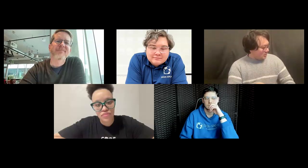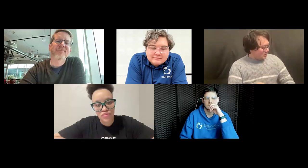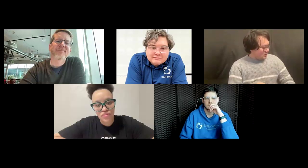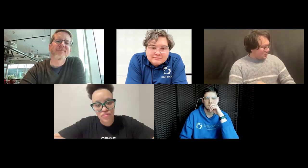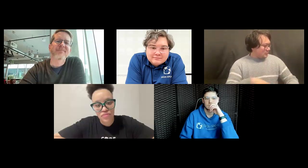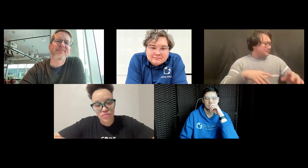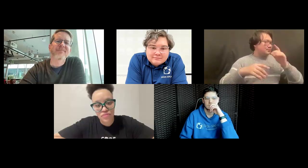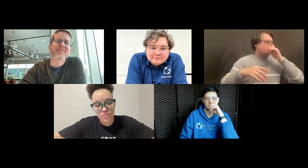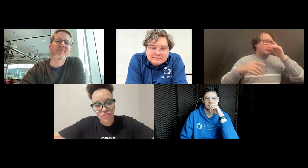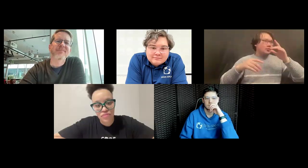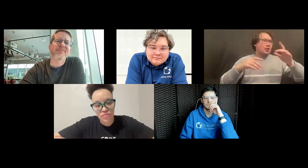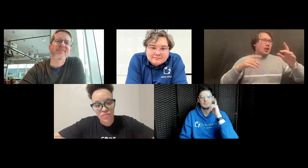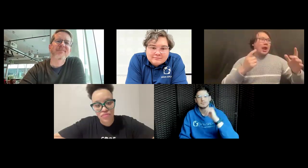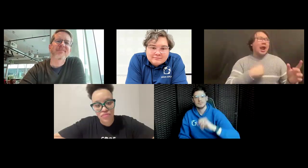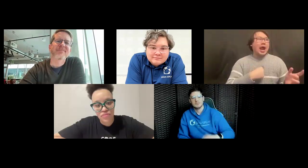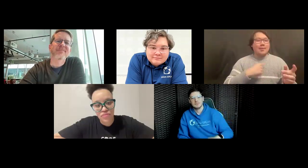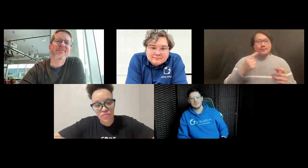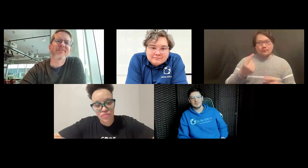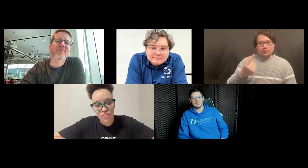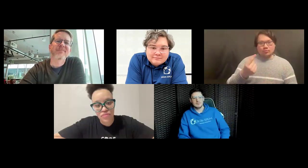of data. I'm trying to think of a good example.